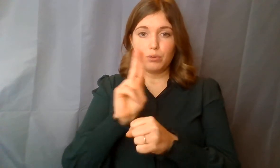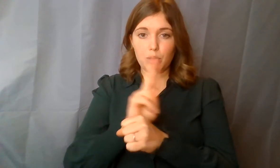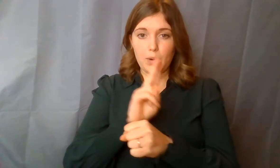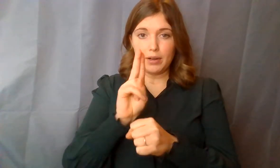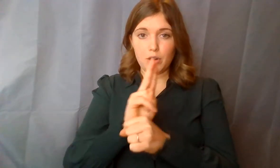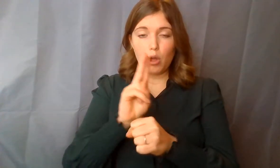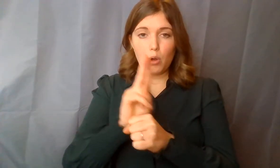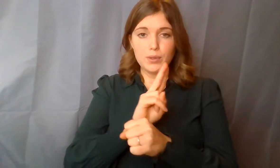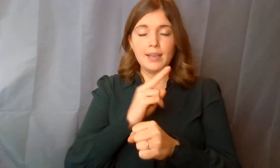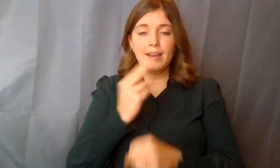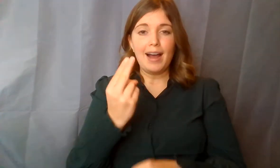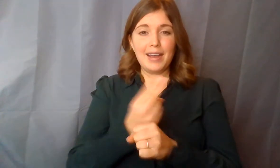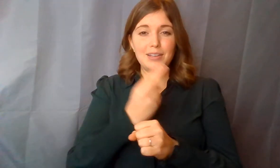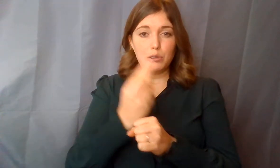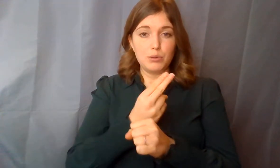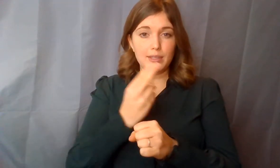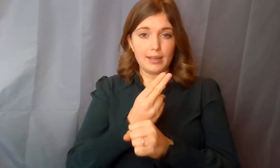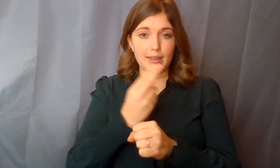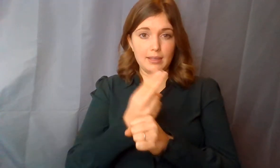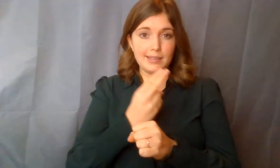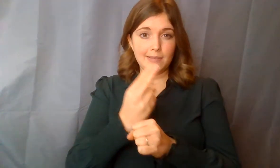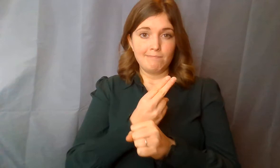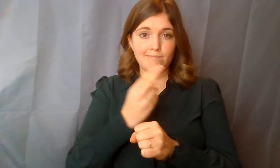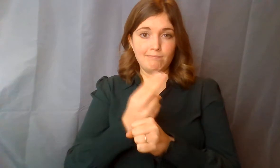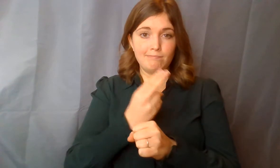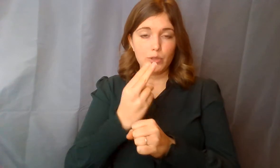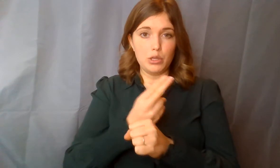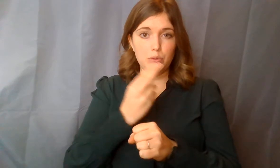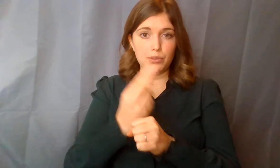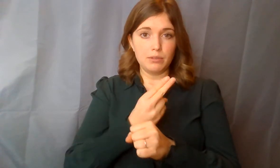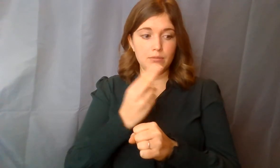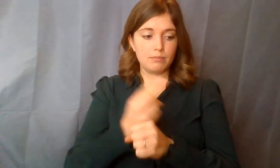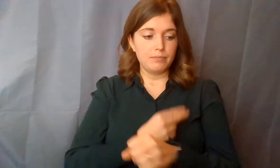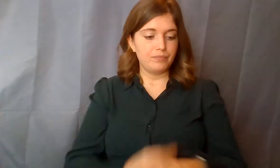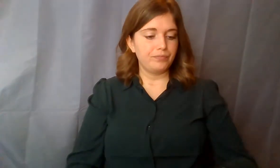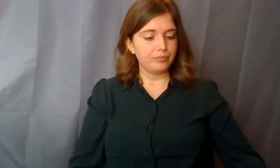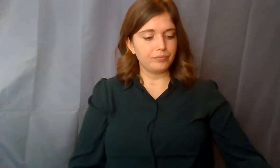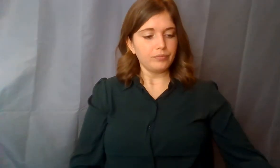use or wear your clothes. I use like this. Use.